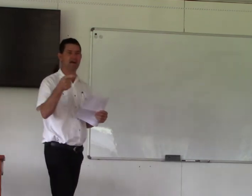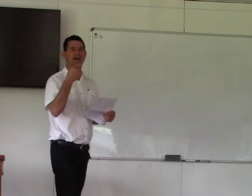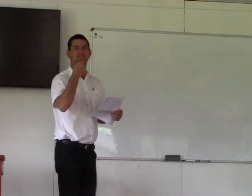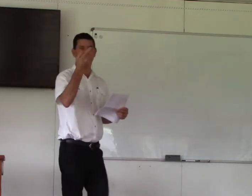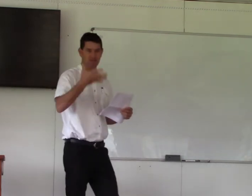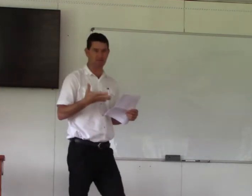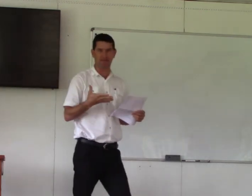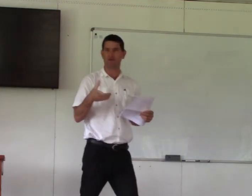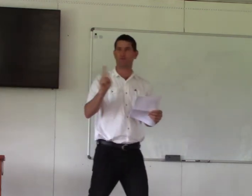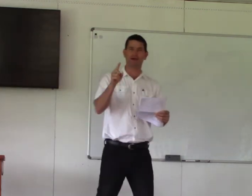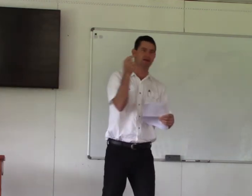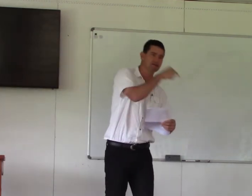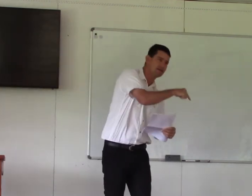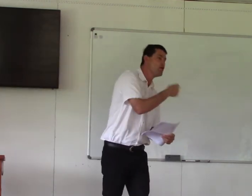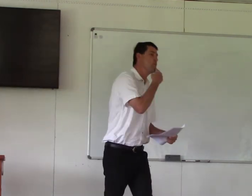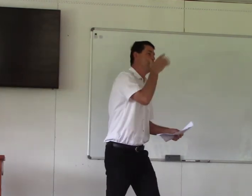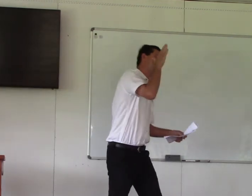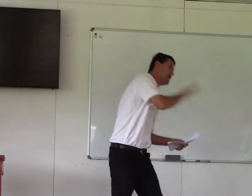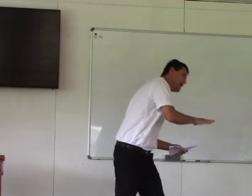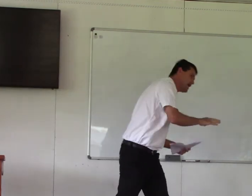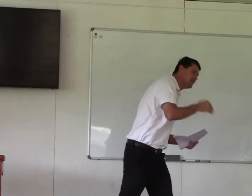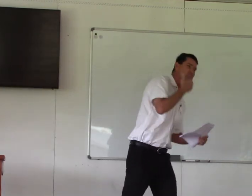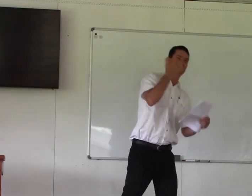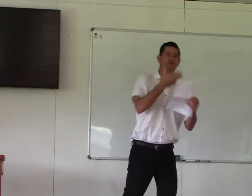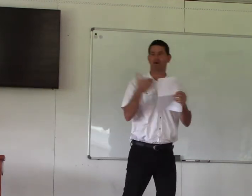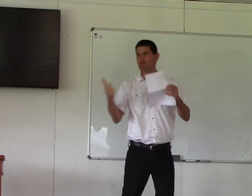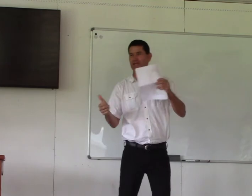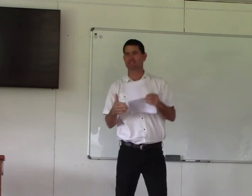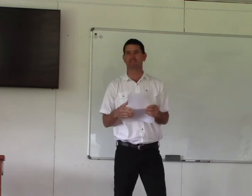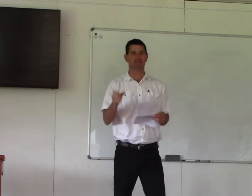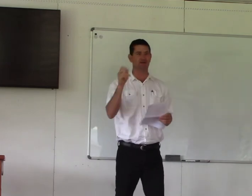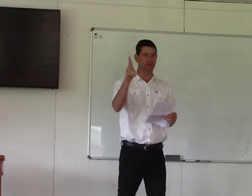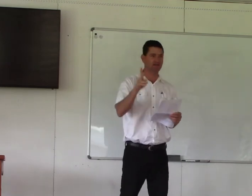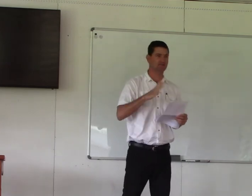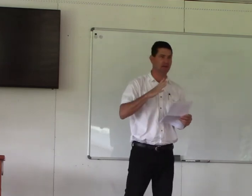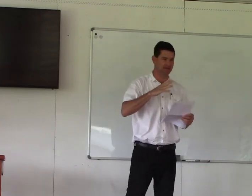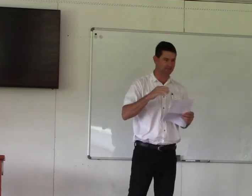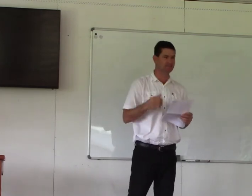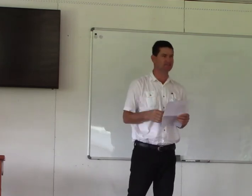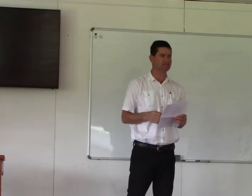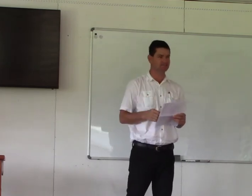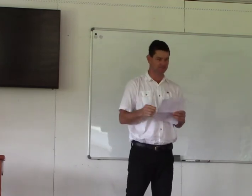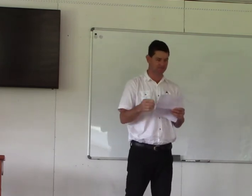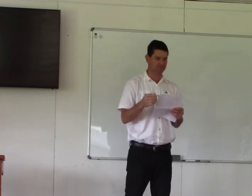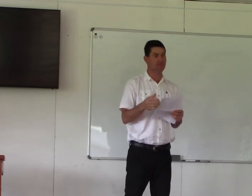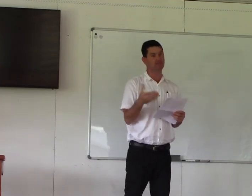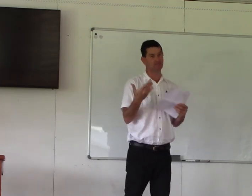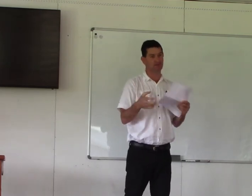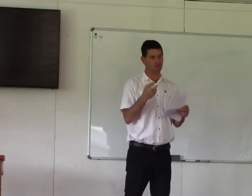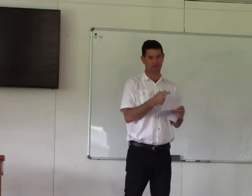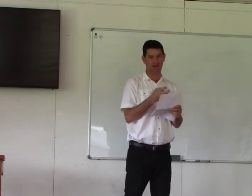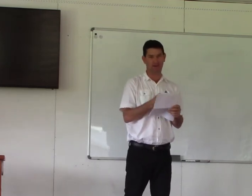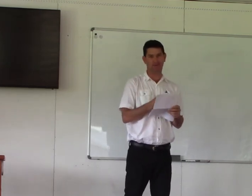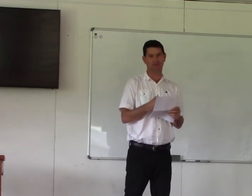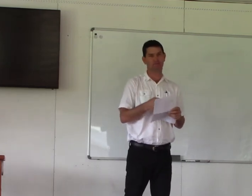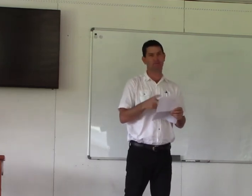Fast, you tell me, where? Bad, good, which? Okay, fine? Maybe it'll be a hard one, we'll